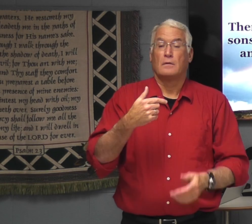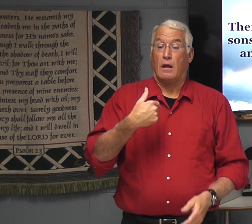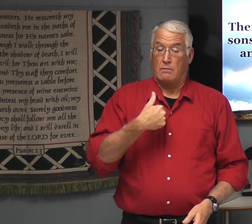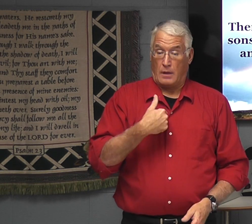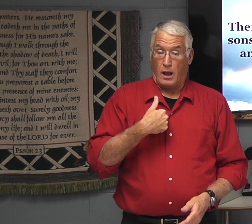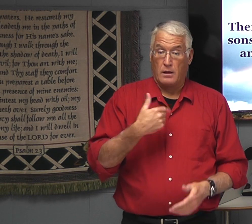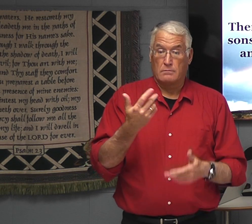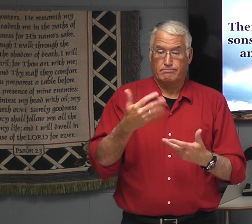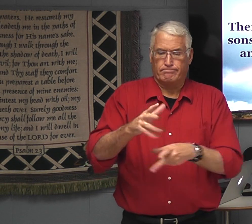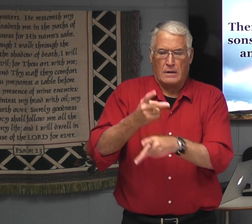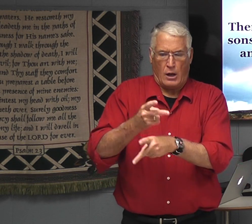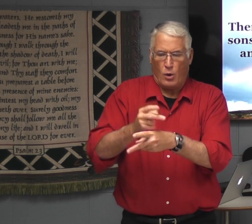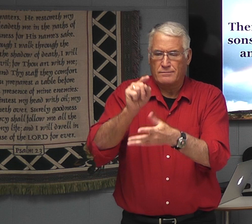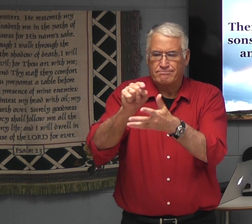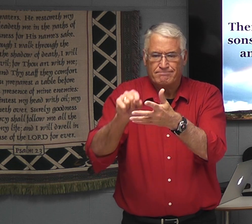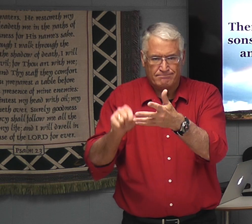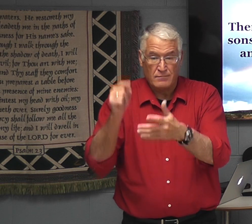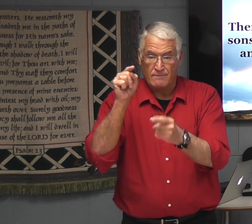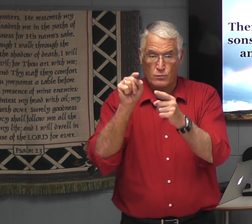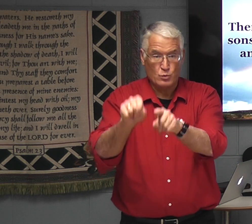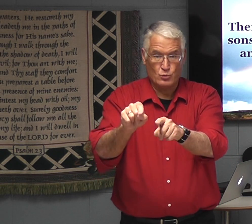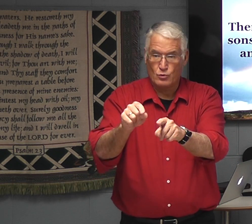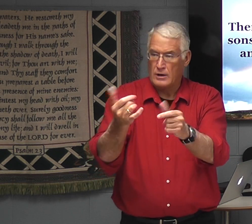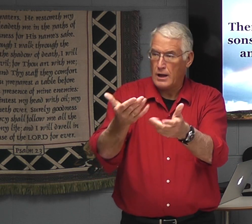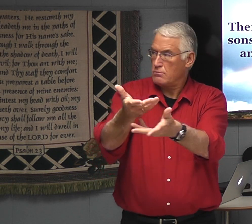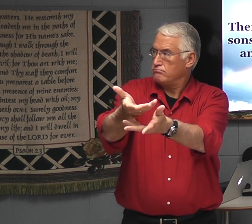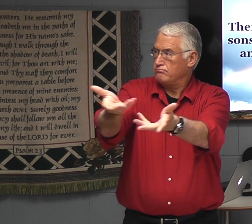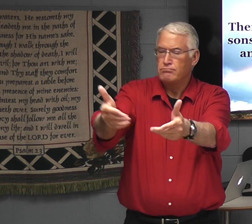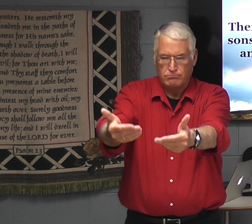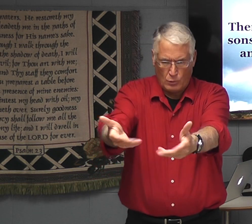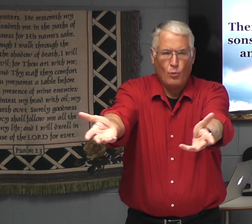Things will be good, that he approved, and he would take care of things for them.